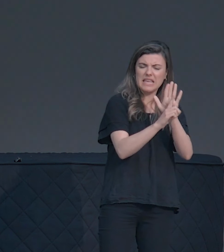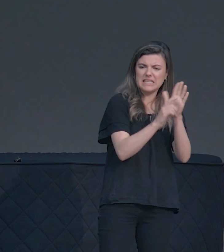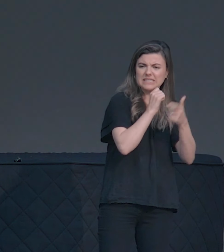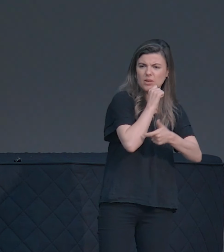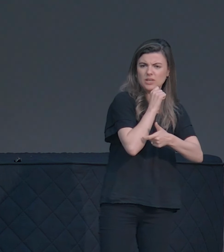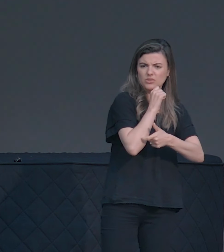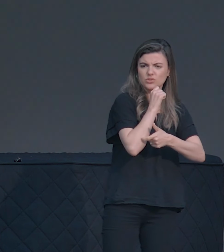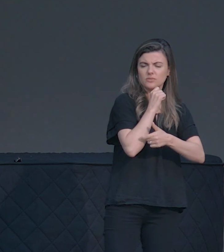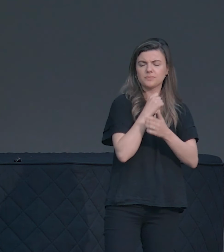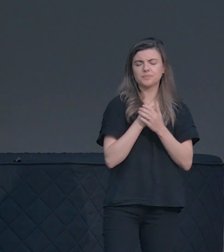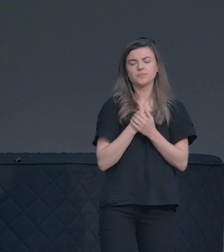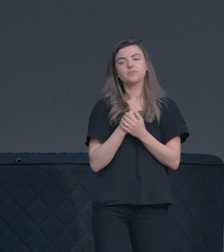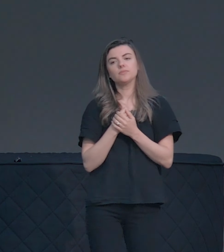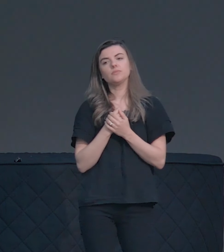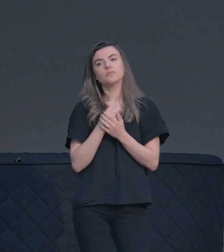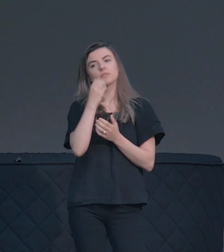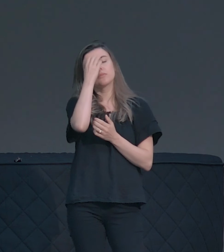Jesus faces.